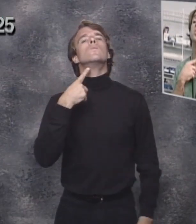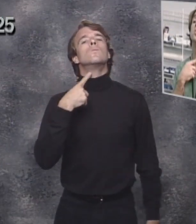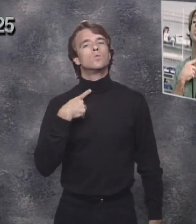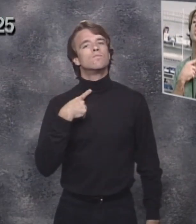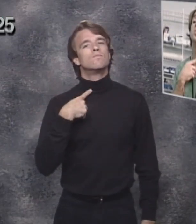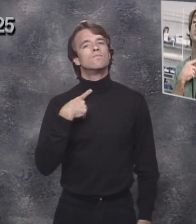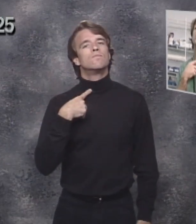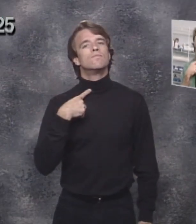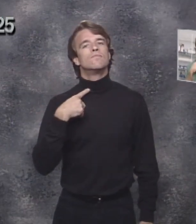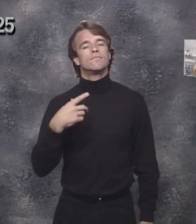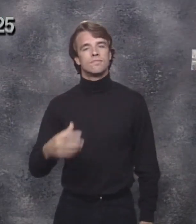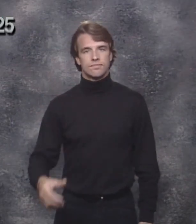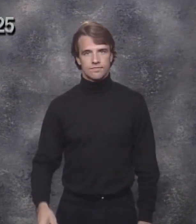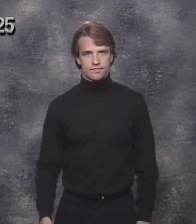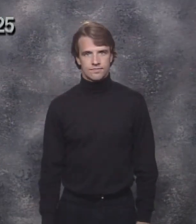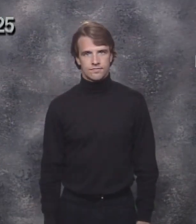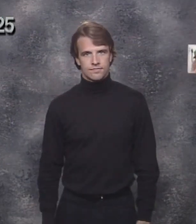is. Throat.